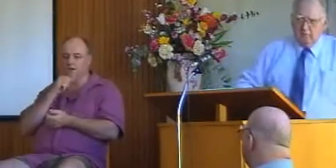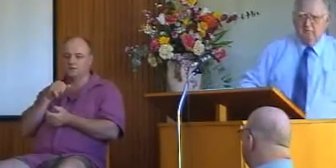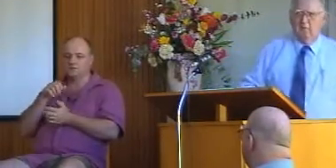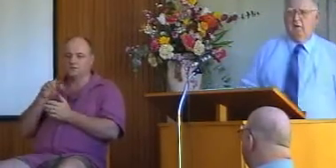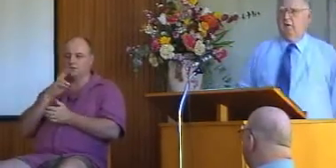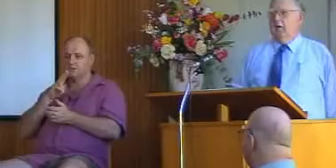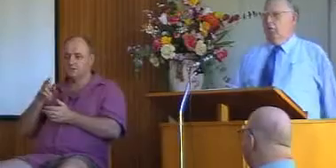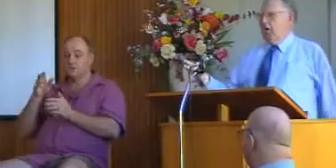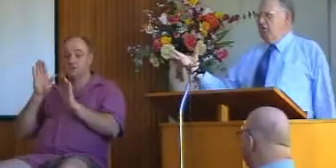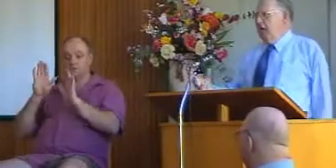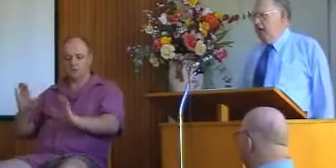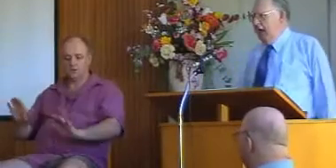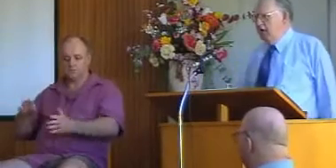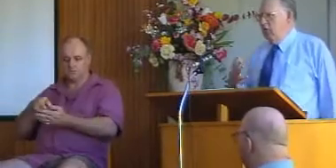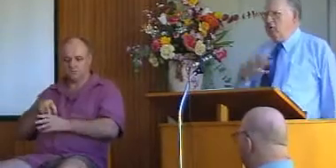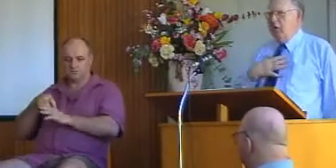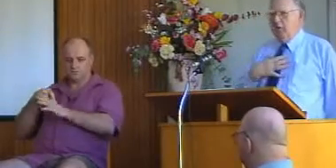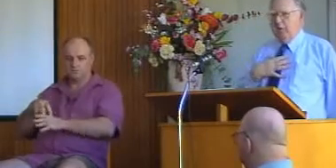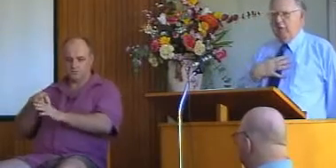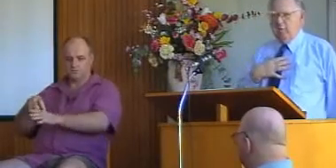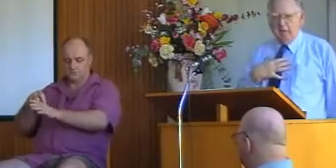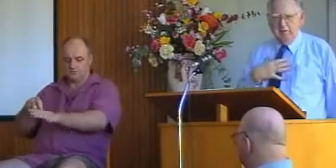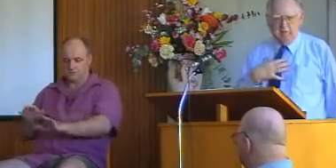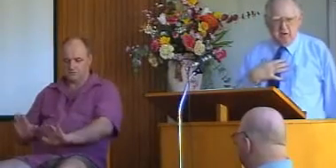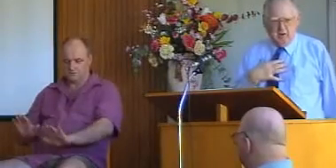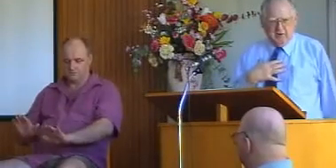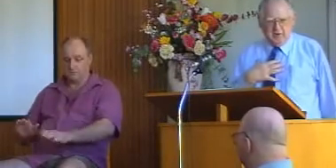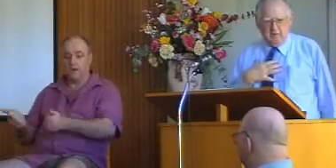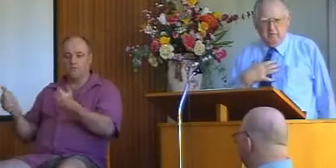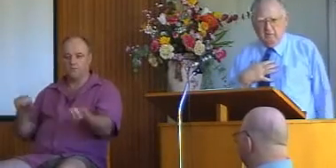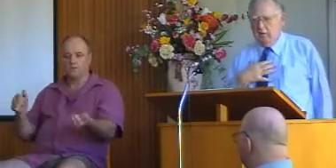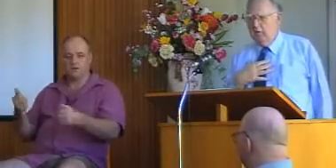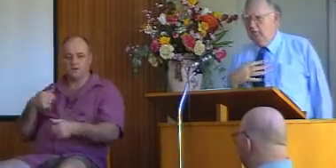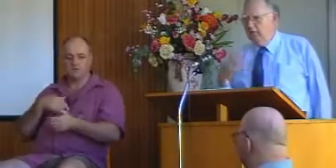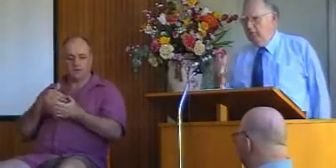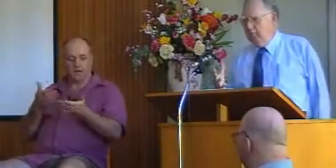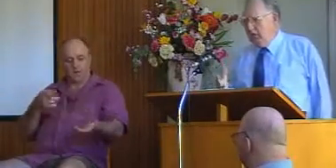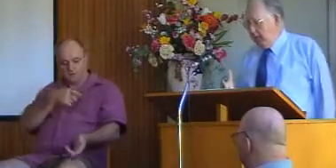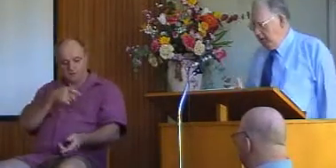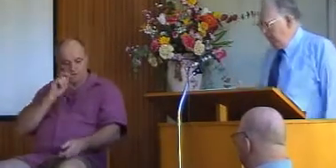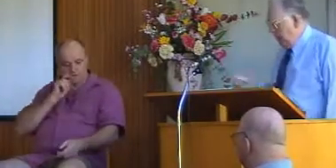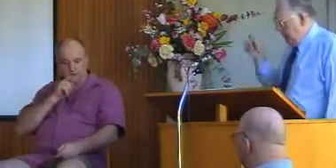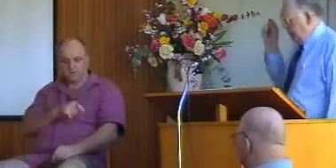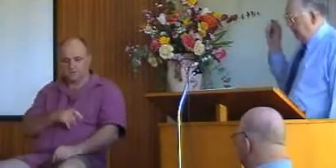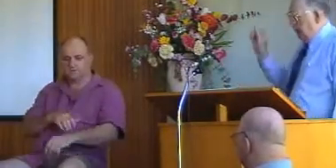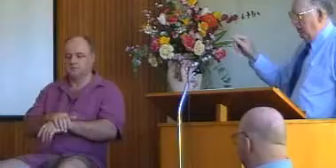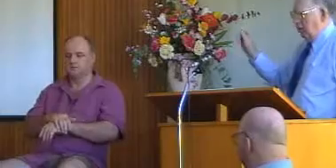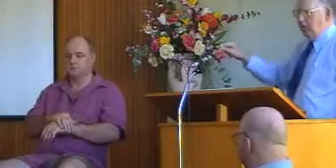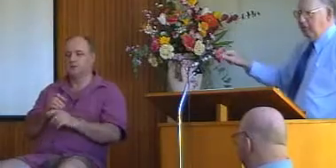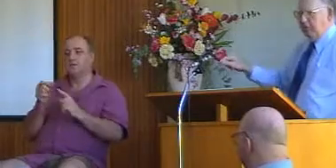water. What does hinder? What stops me from being baptized? And Philip said to him,